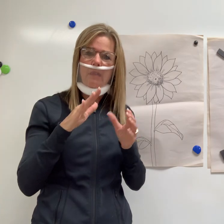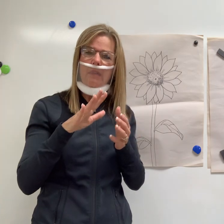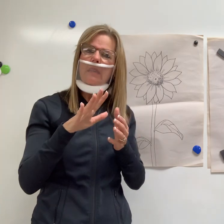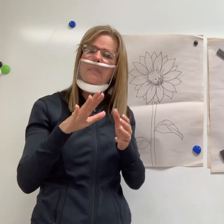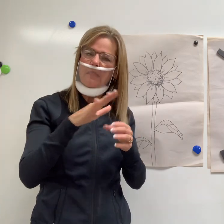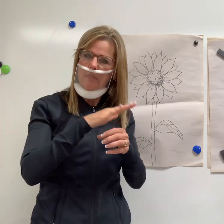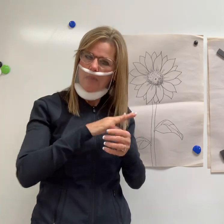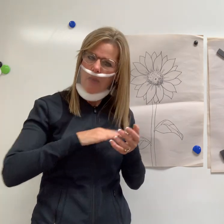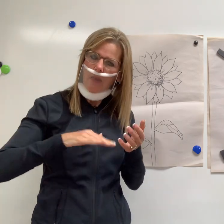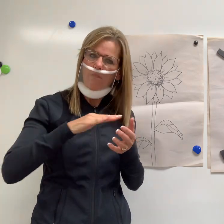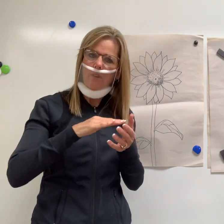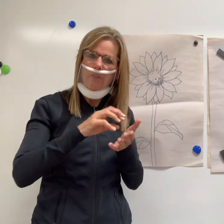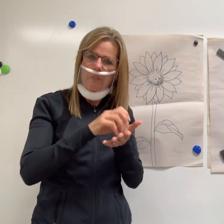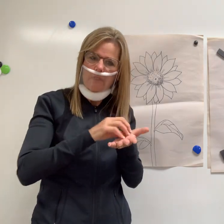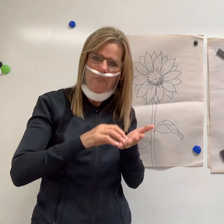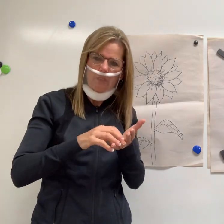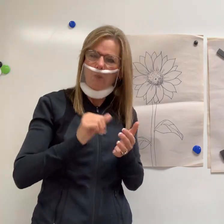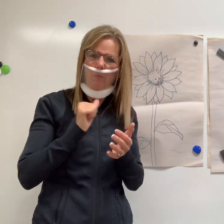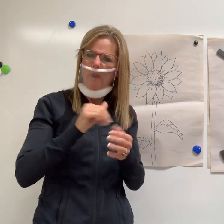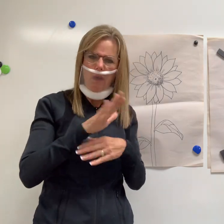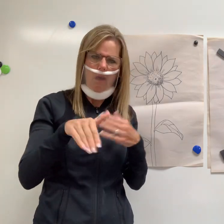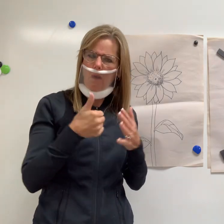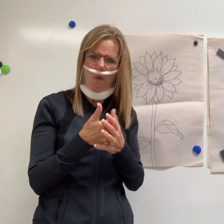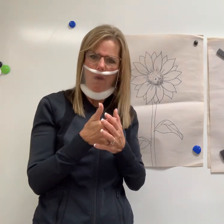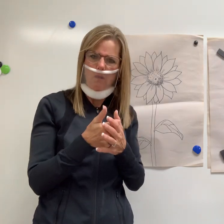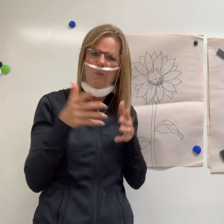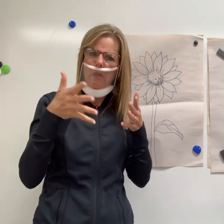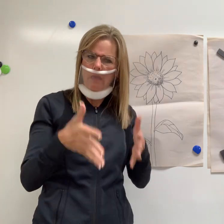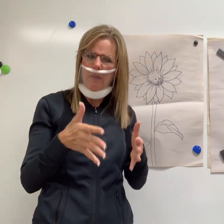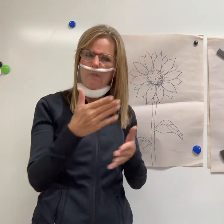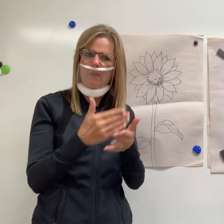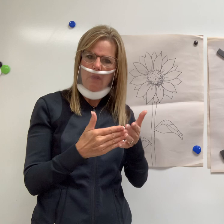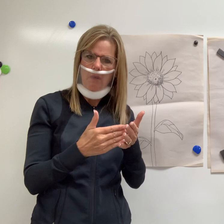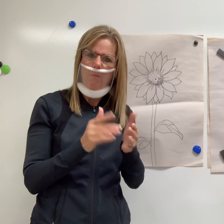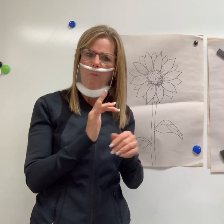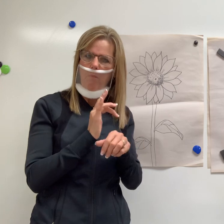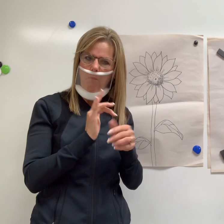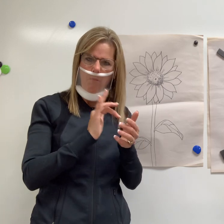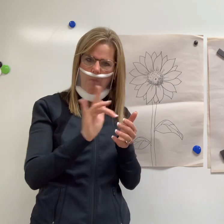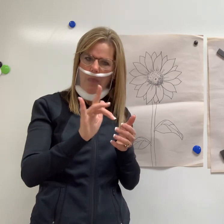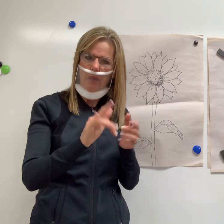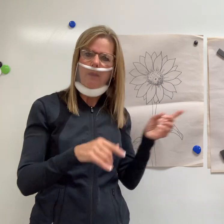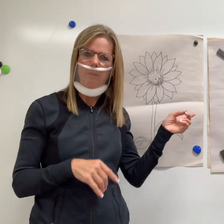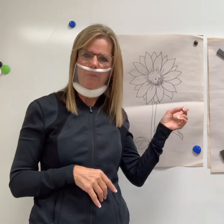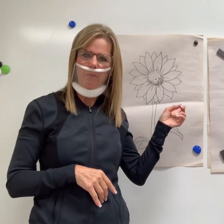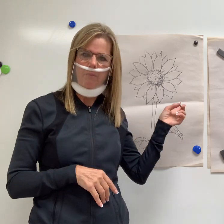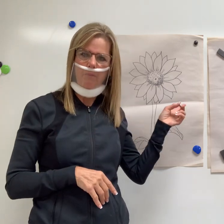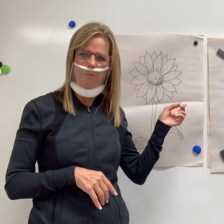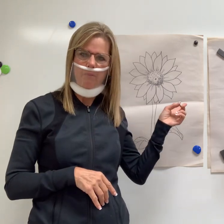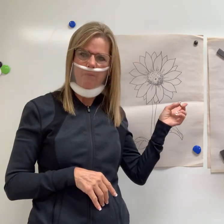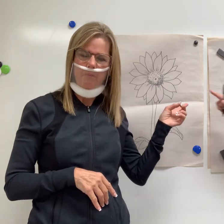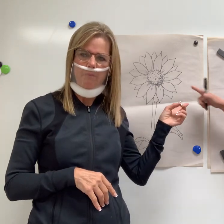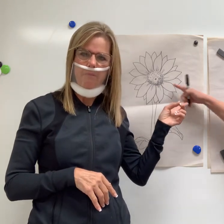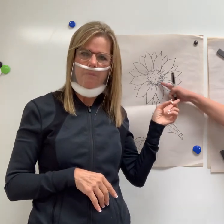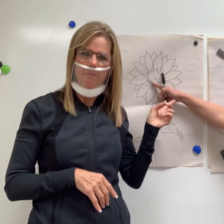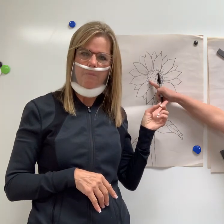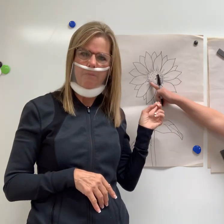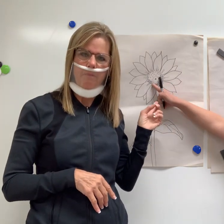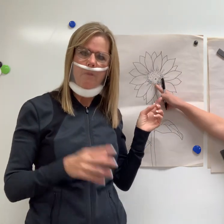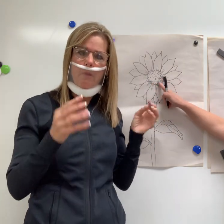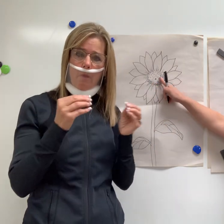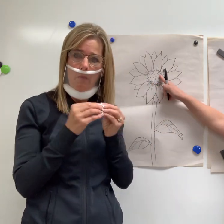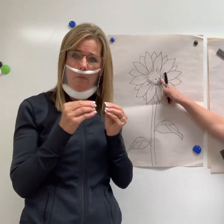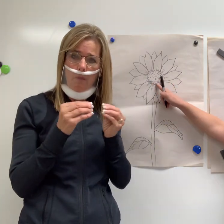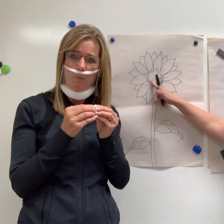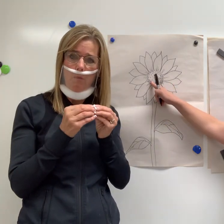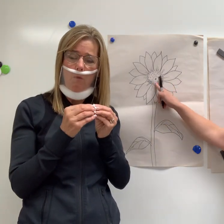don't have to do every single spot, okay? And look, third graders, this is something I want you guys to realize. The